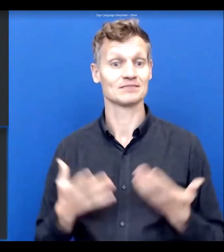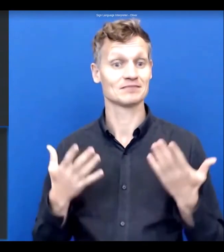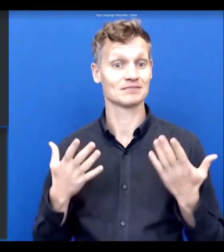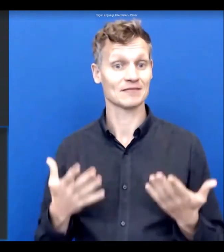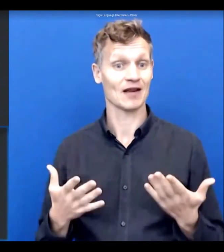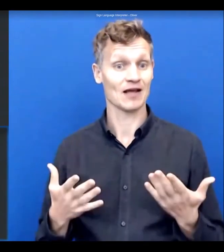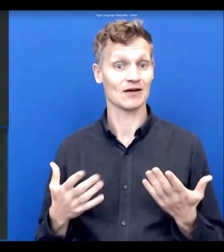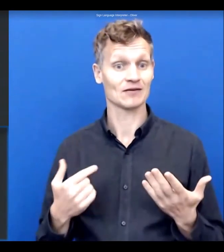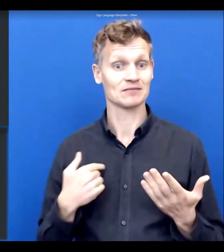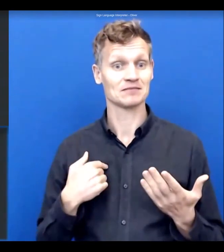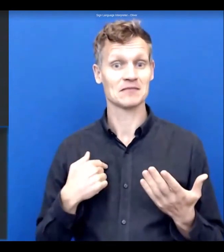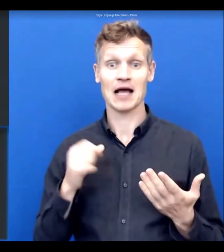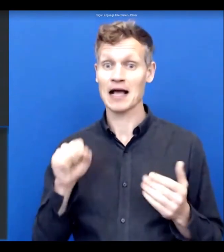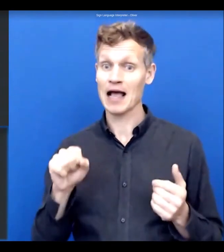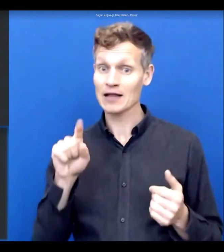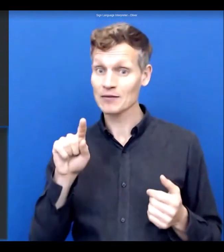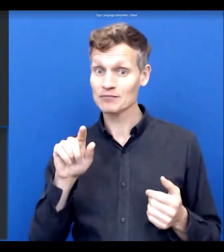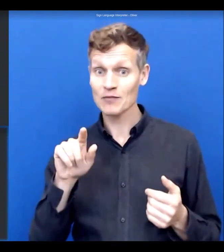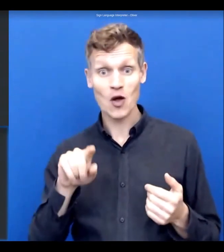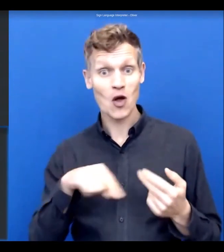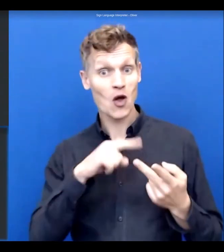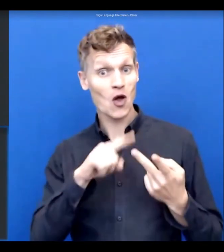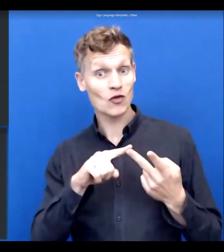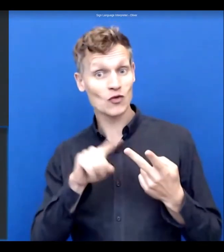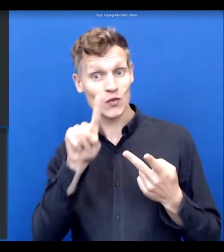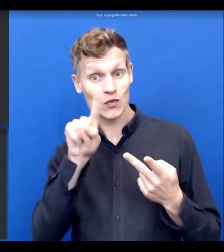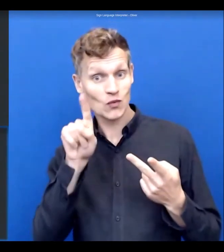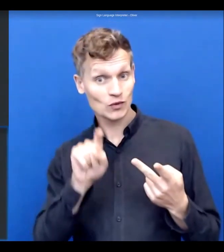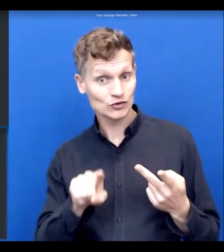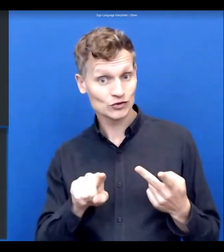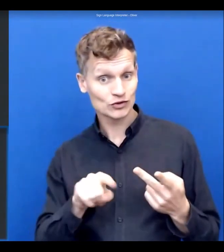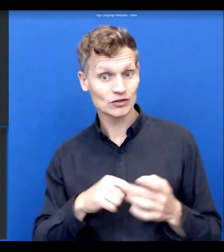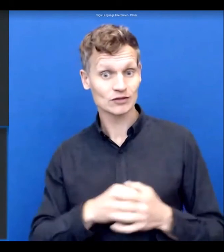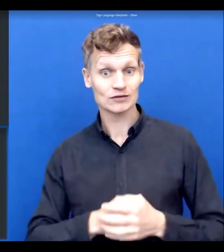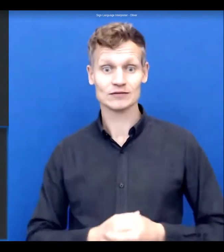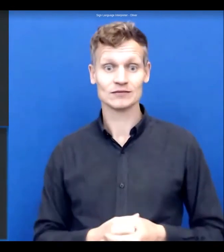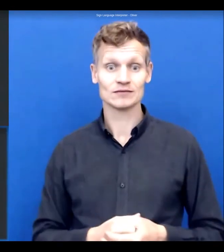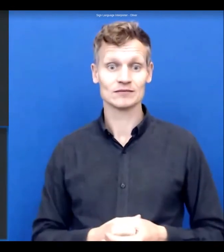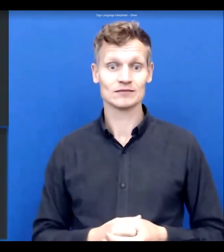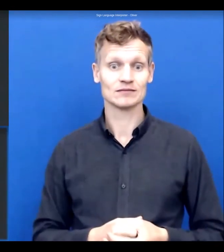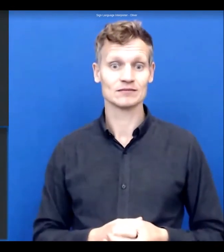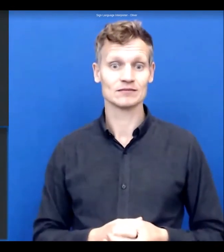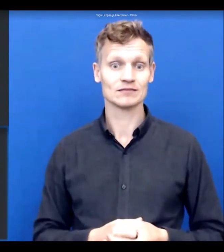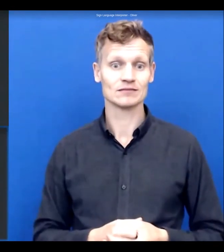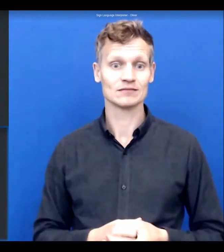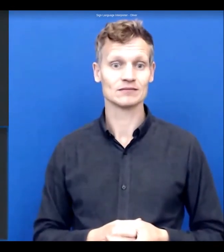another question. As we haven't, let me check.